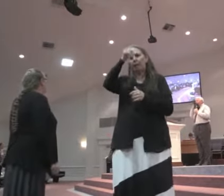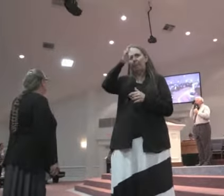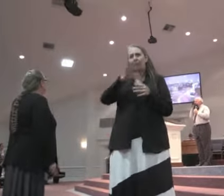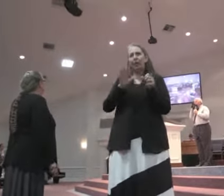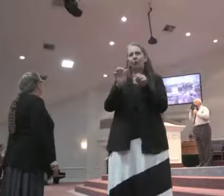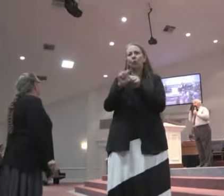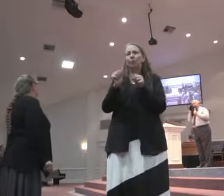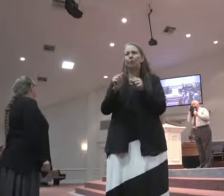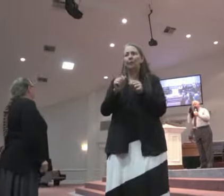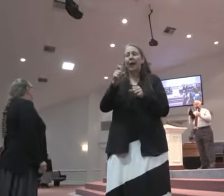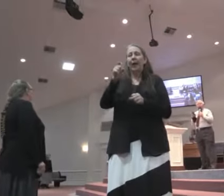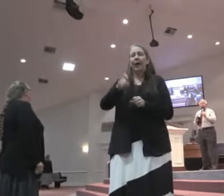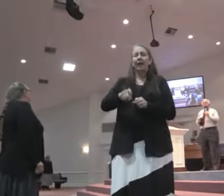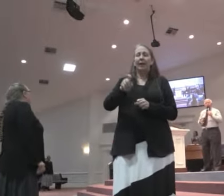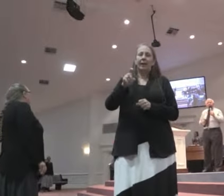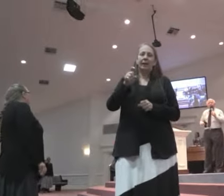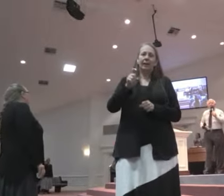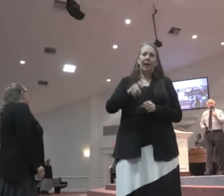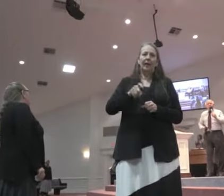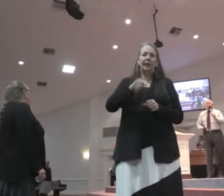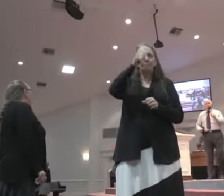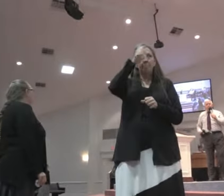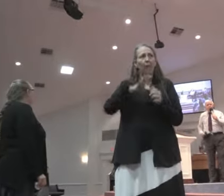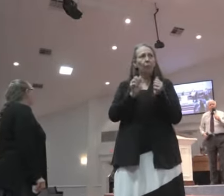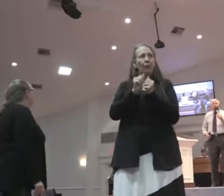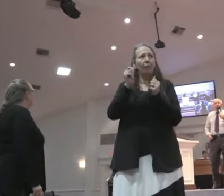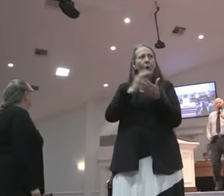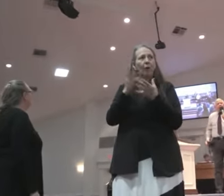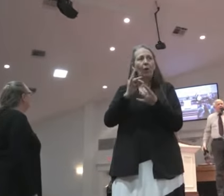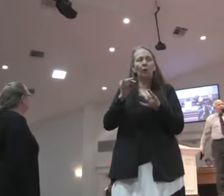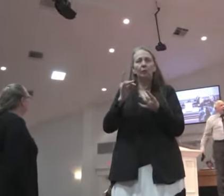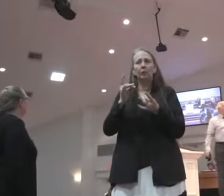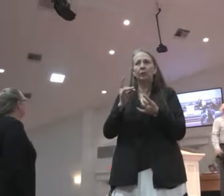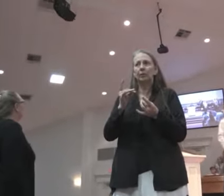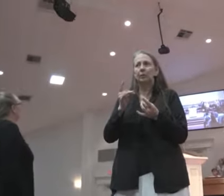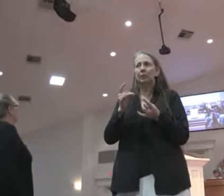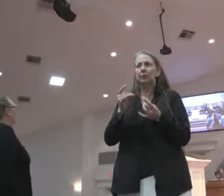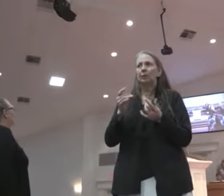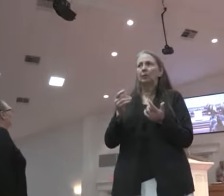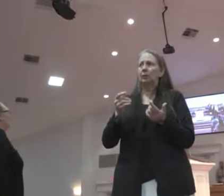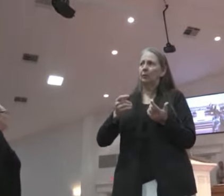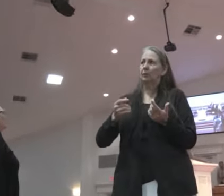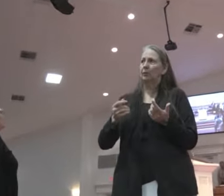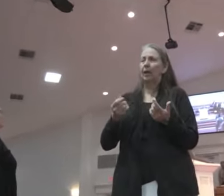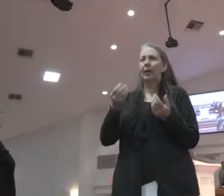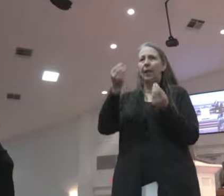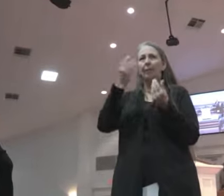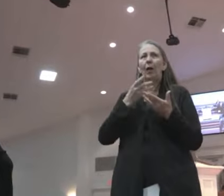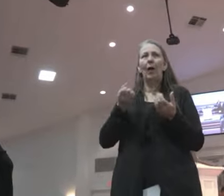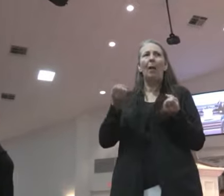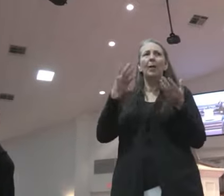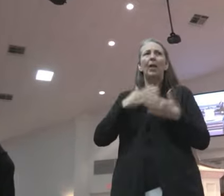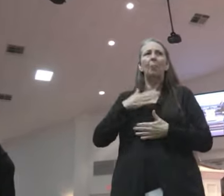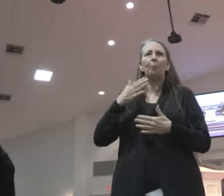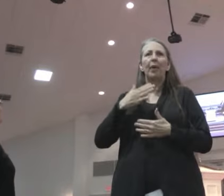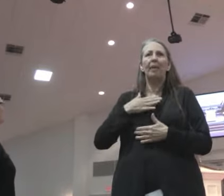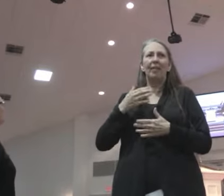crowd. I'm not going to do it, but that's what I ought to do. And say, tell me how many is breathing.